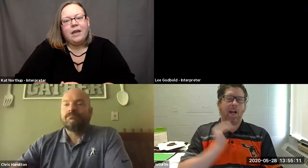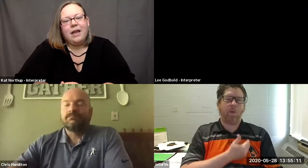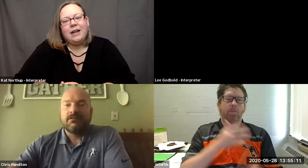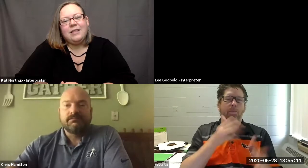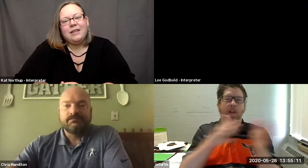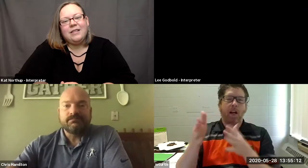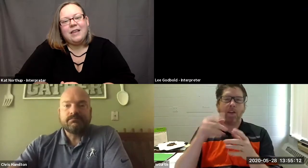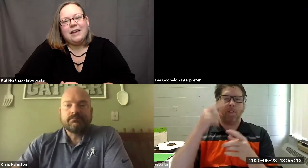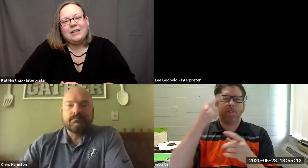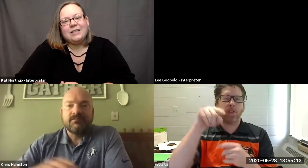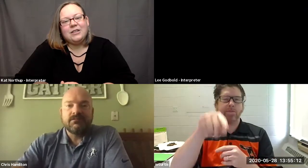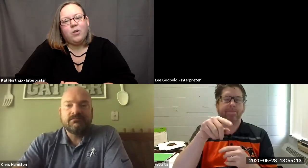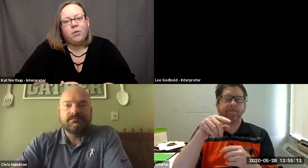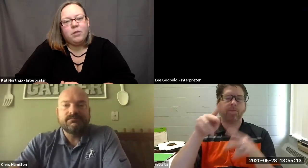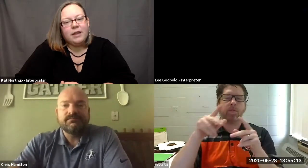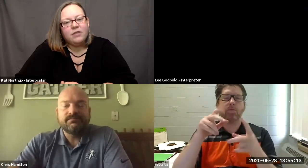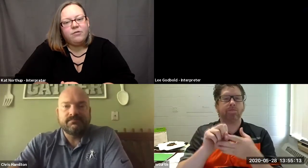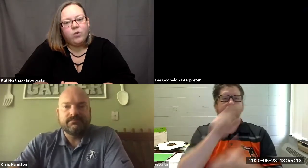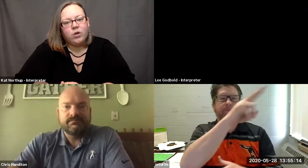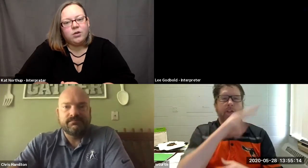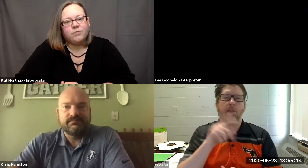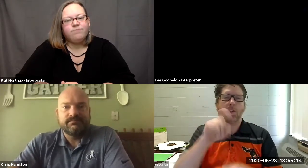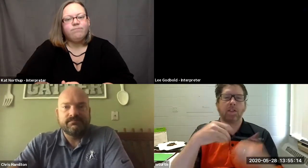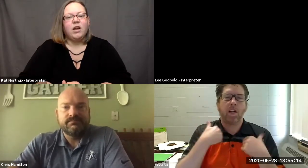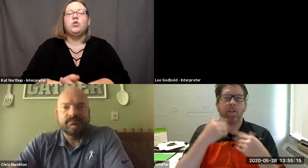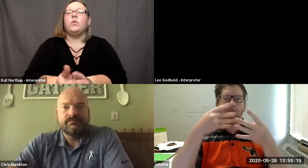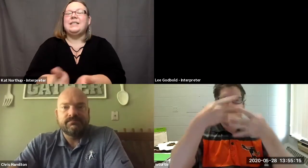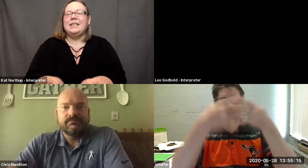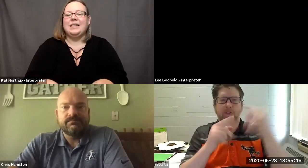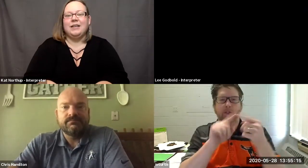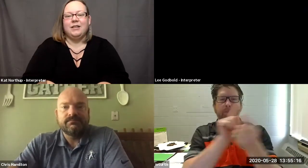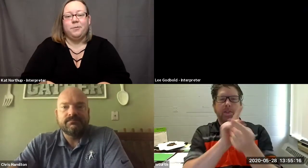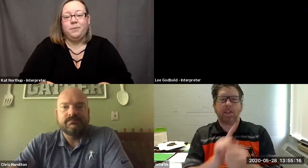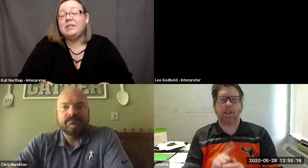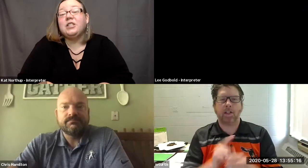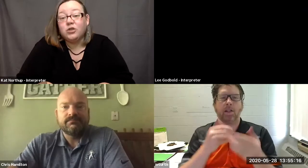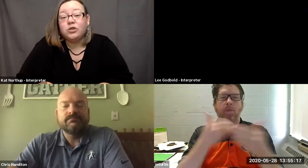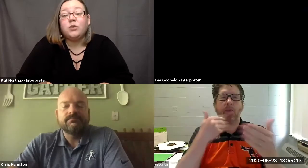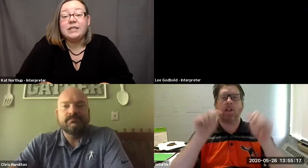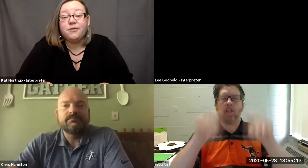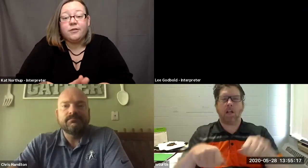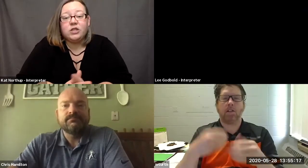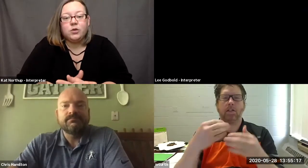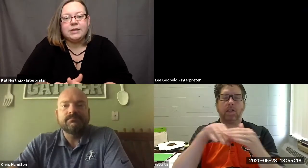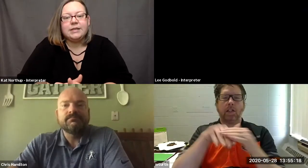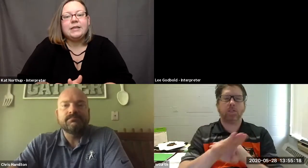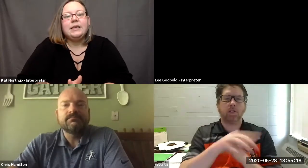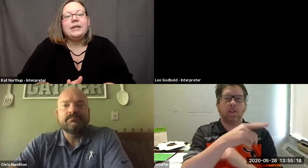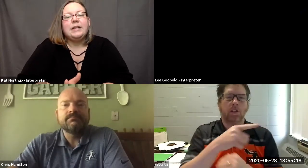and I think that, you know, our plan for addressing the potential transfer of students